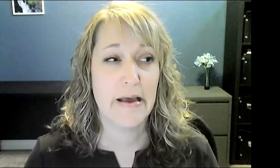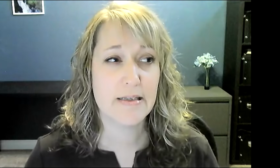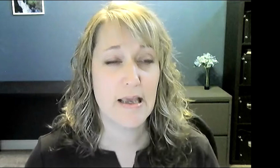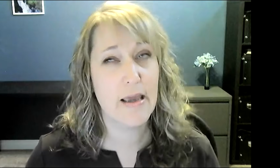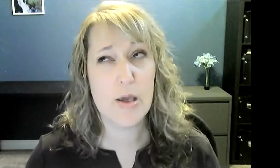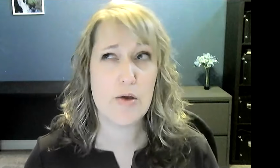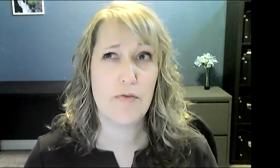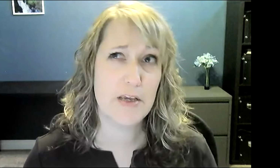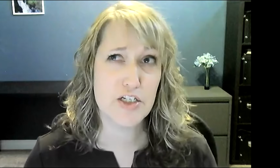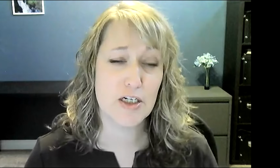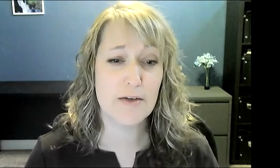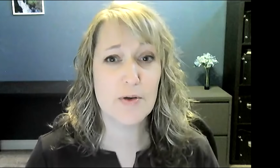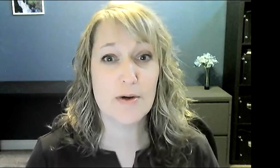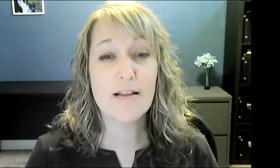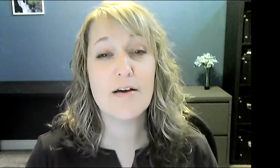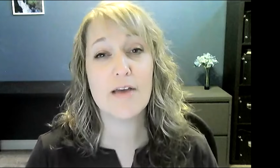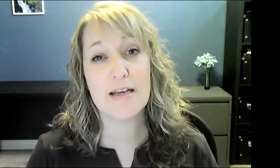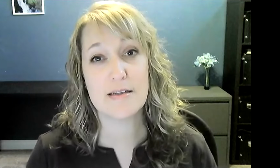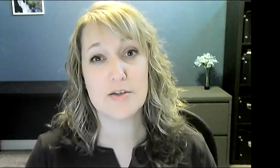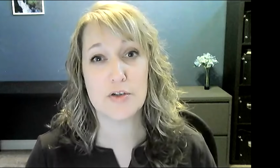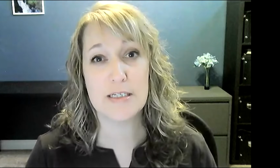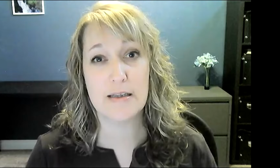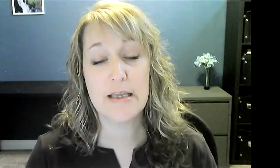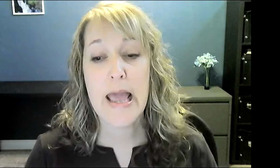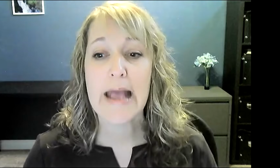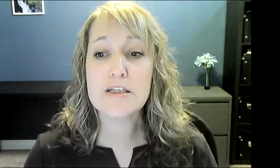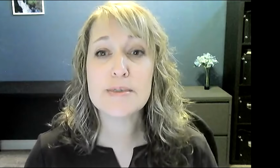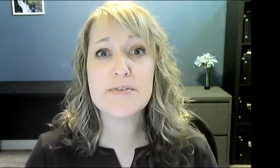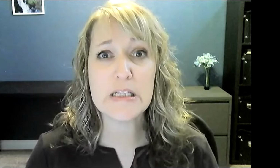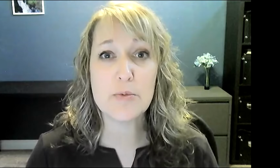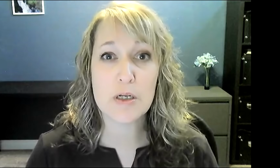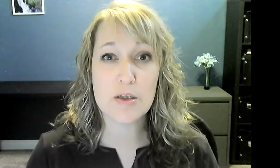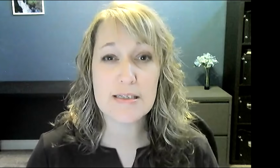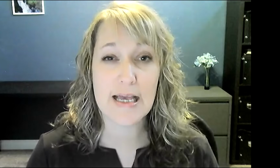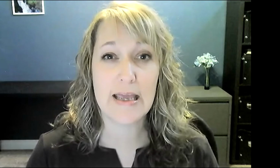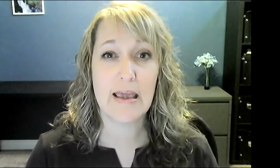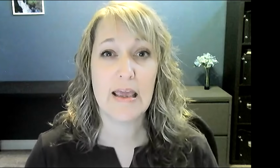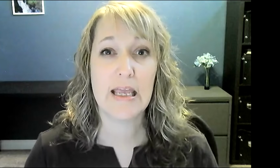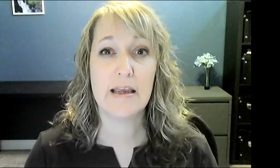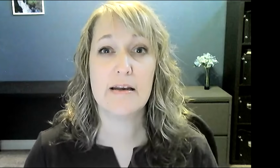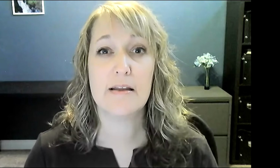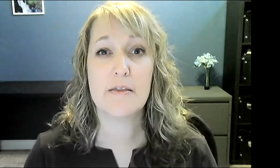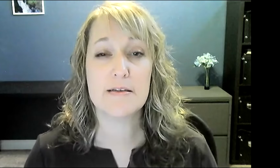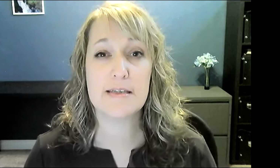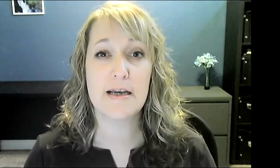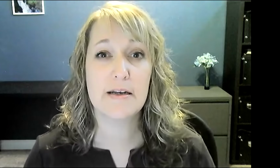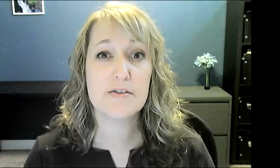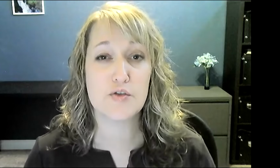as a feature, if you will, of ASL storytelling, and specifically what it looks like in the signed